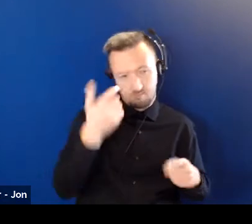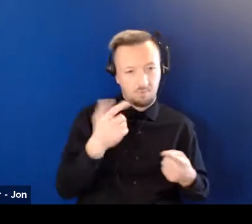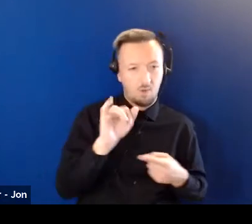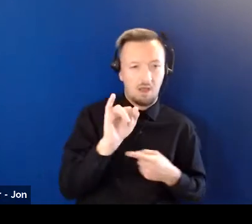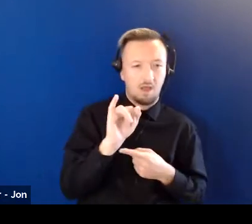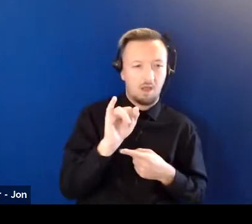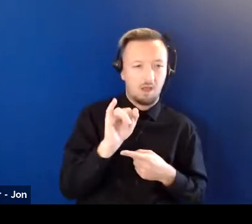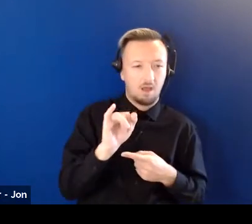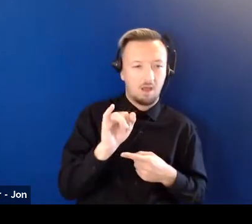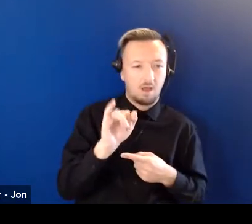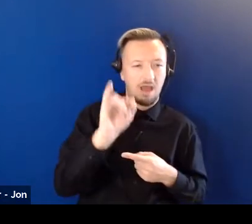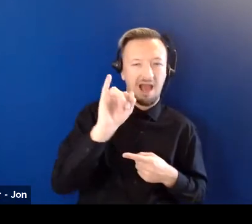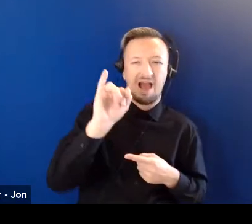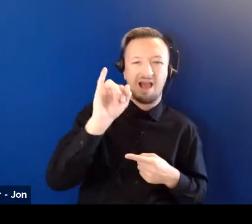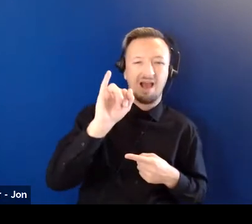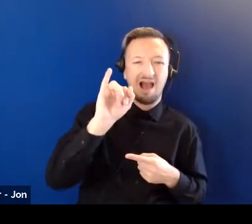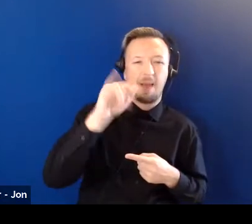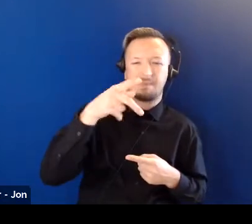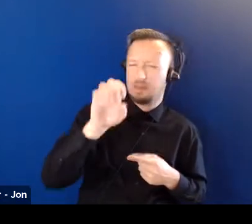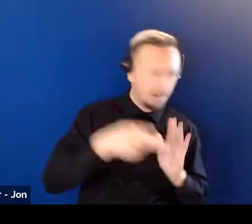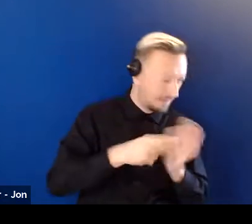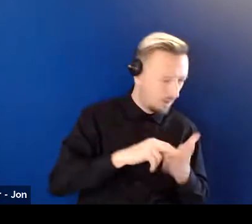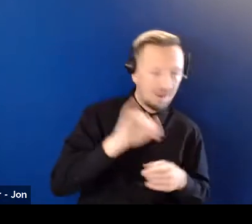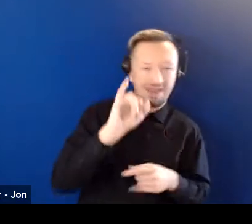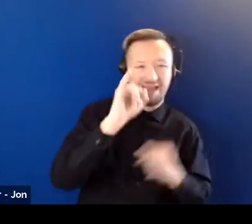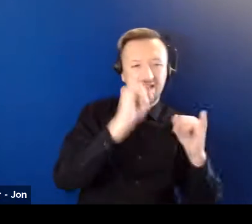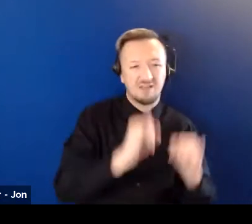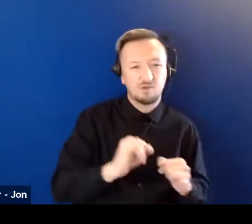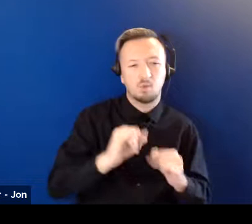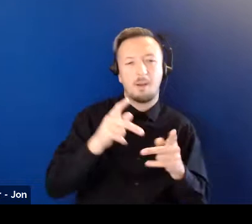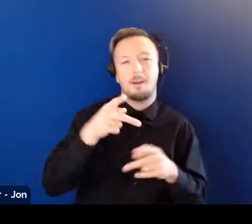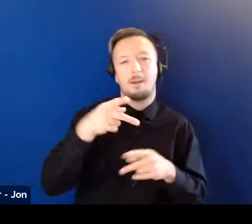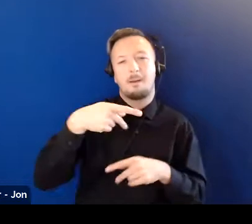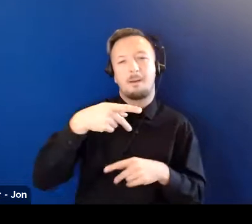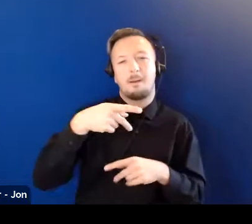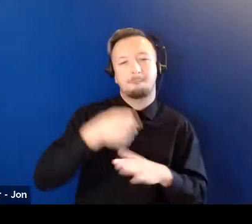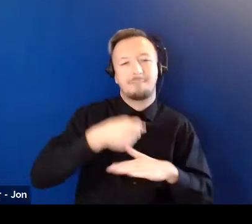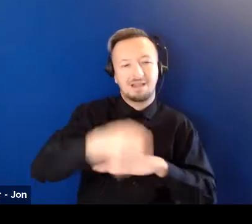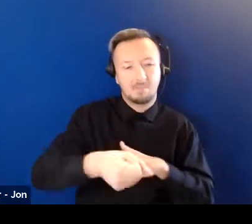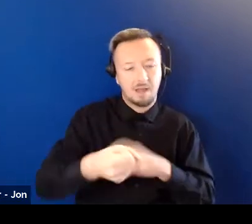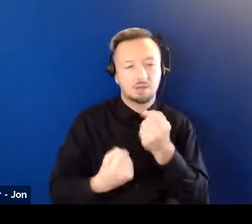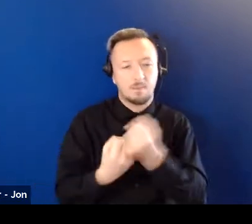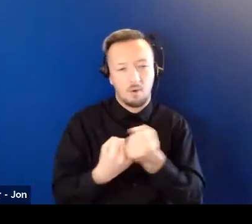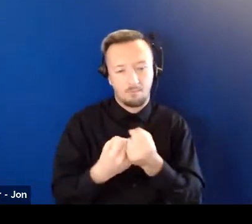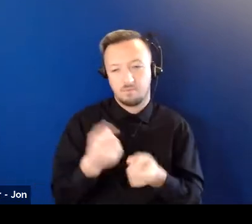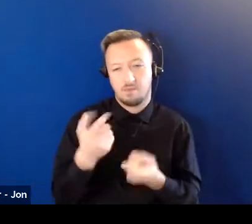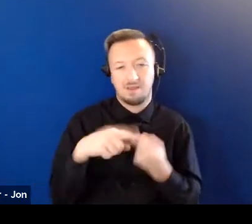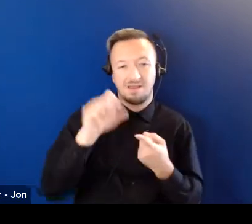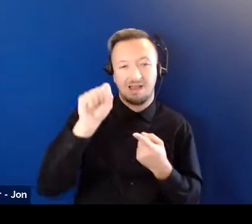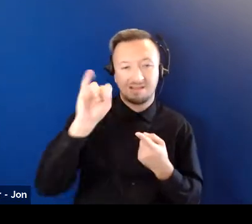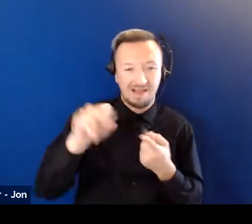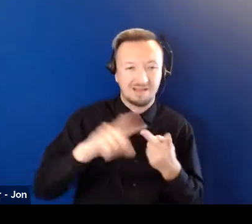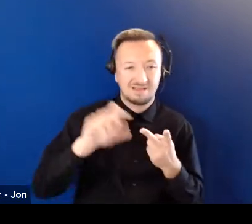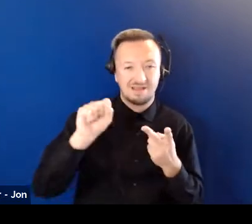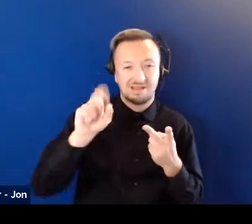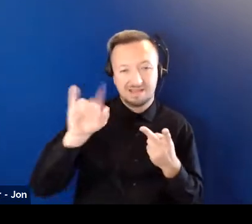for? Individual placement in support. Yes, model. And then we've got people SSI, SSDI,